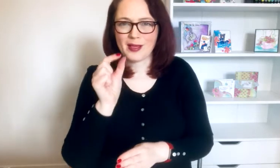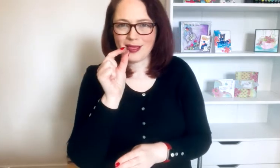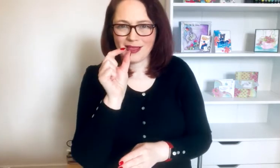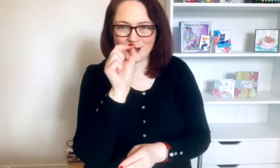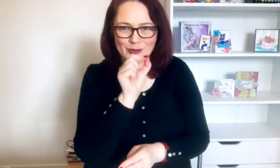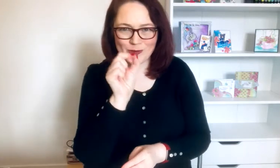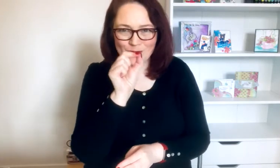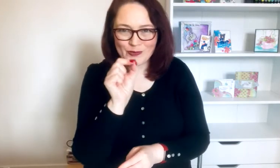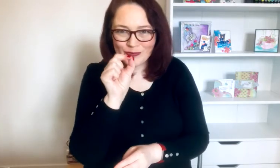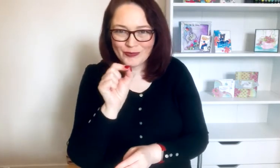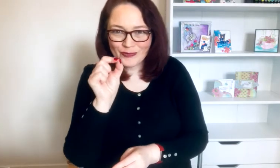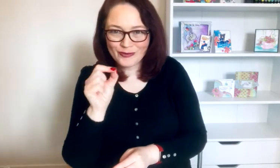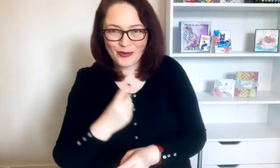and we want to do a little bit of doodling.